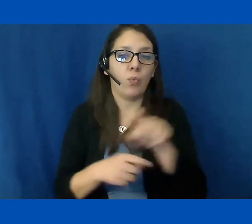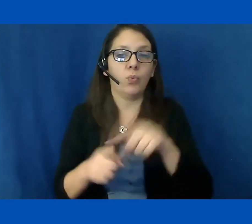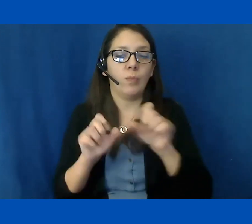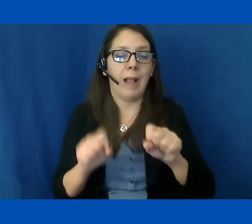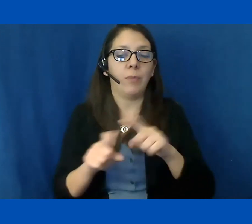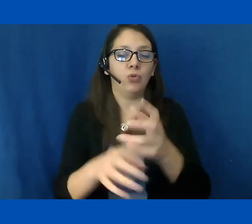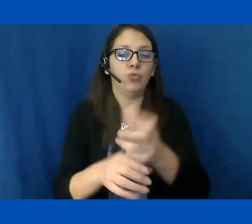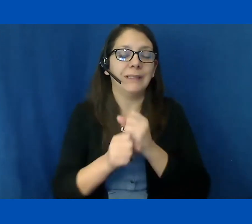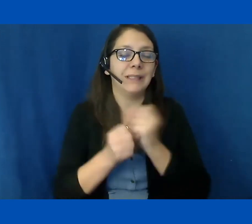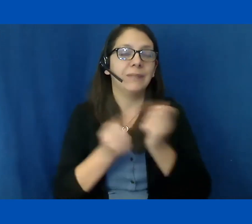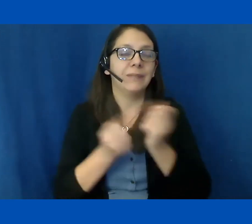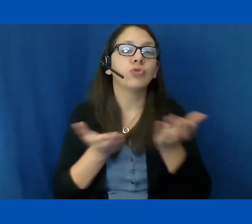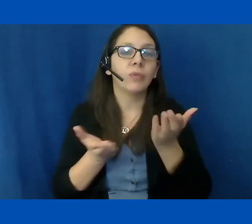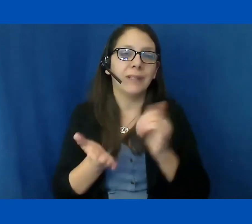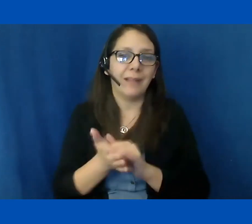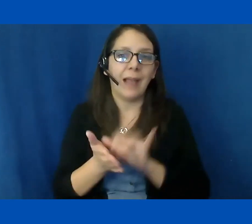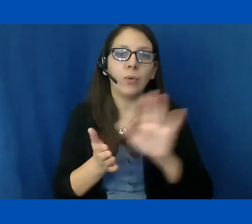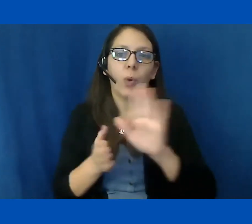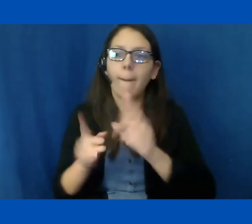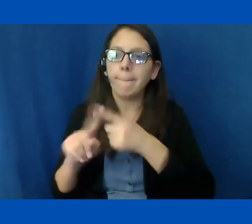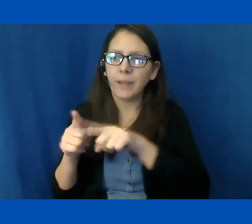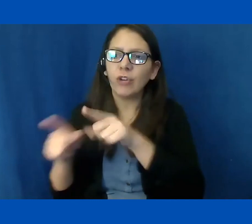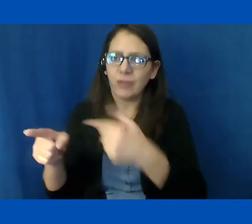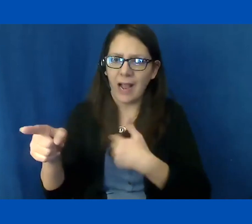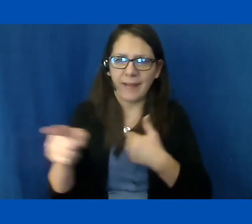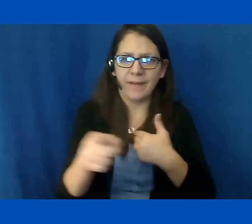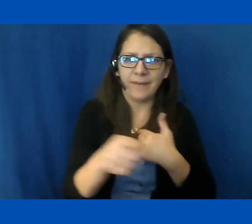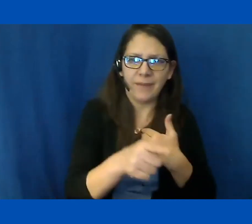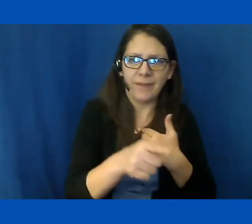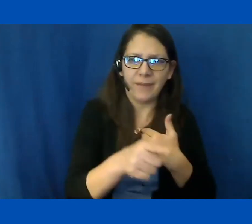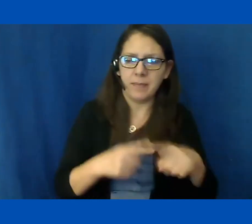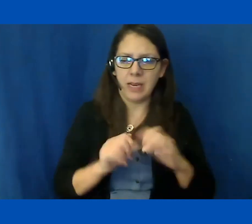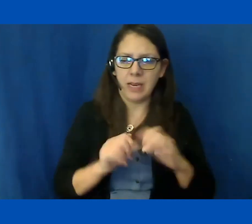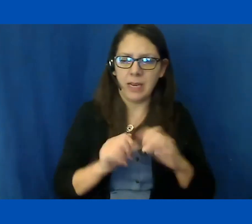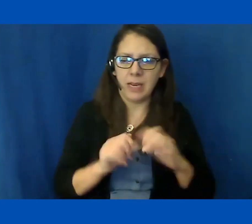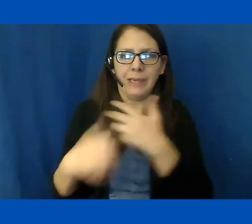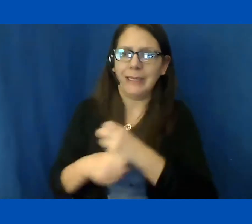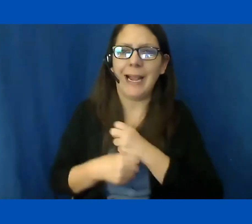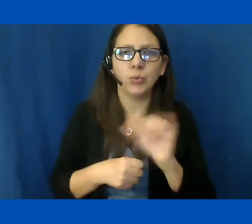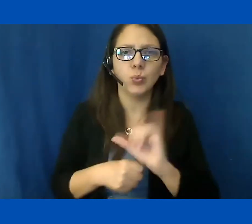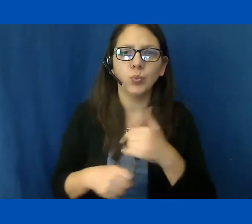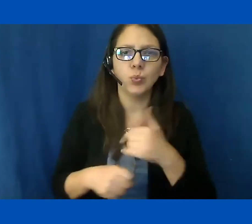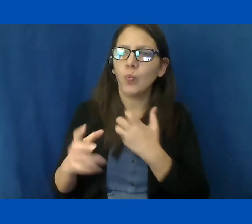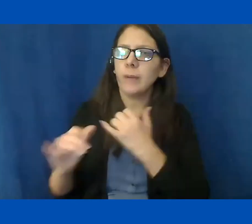And if you could describe what that situation was and what you had to do in order to advocate for yourself.